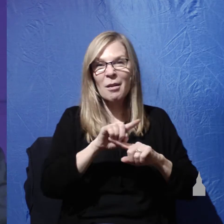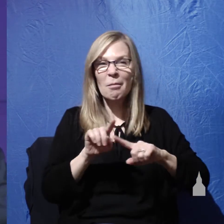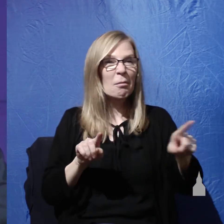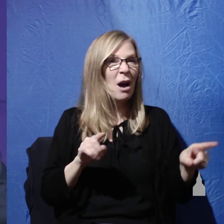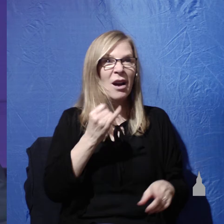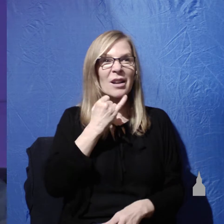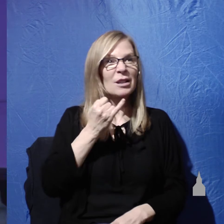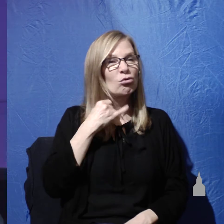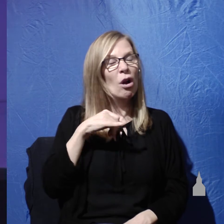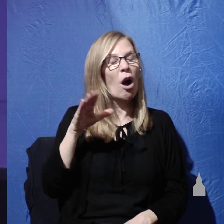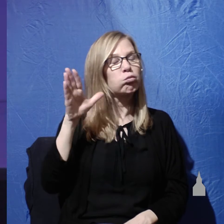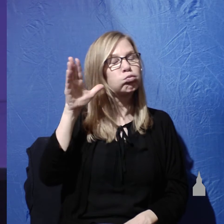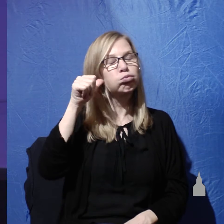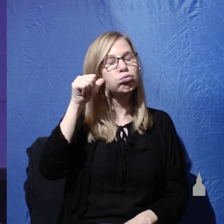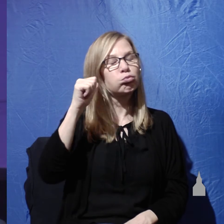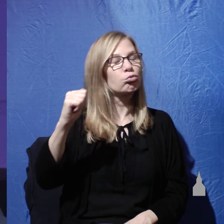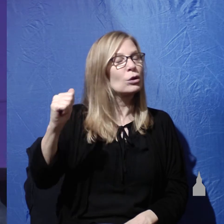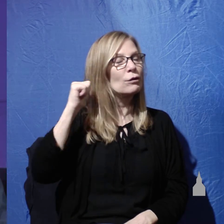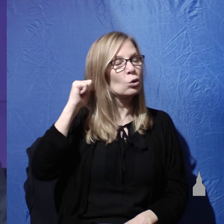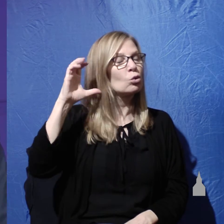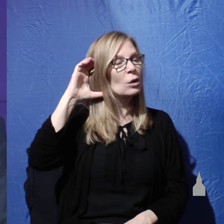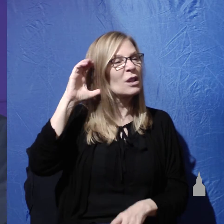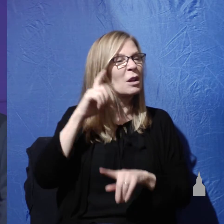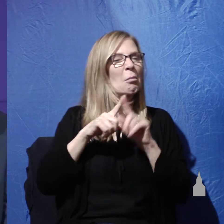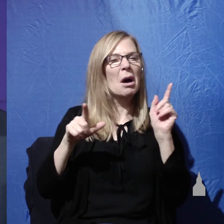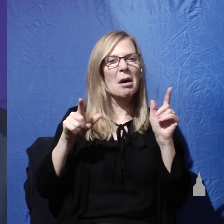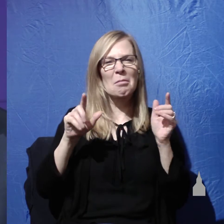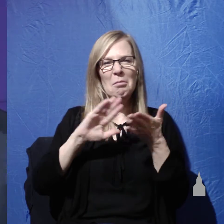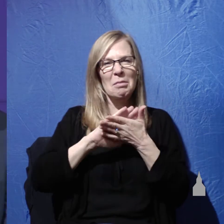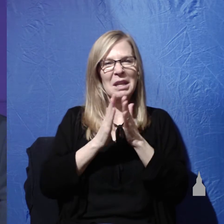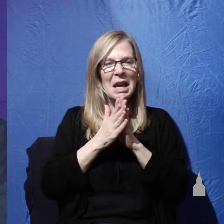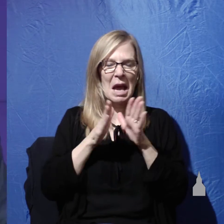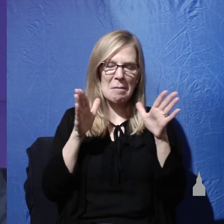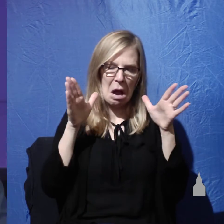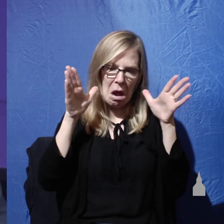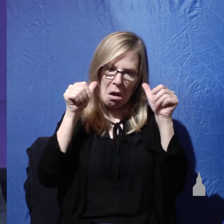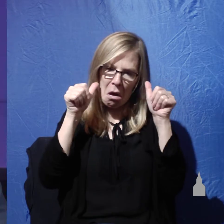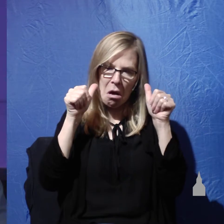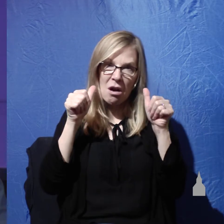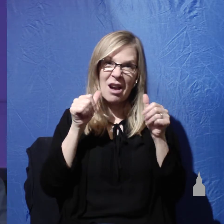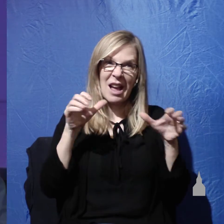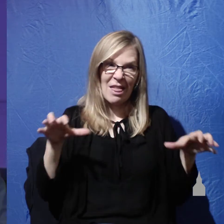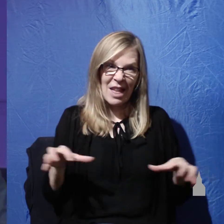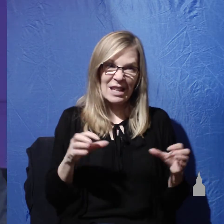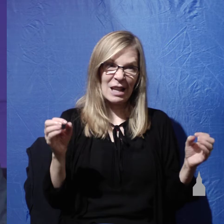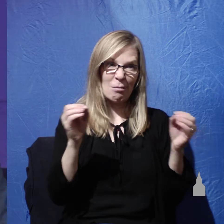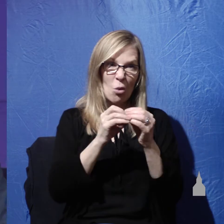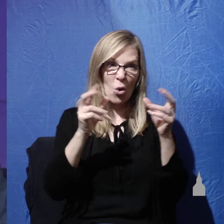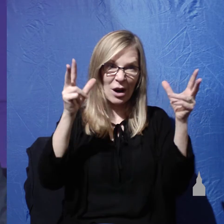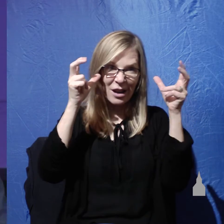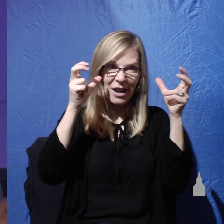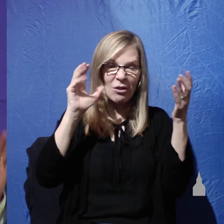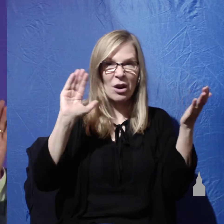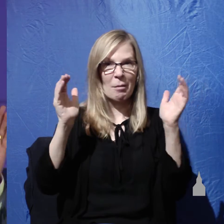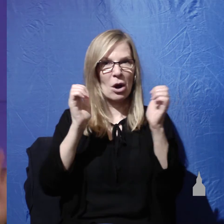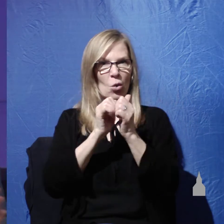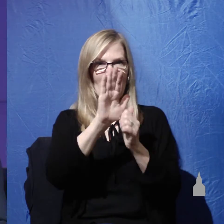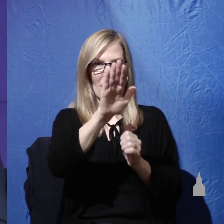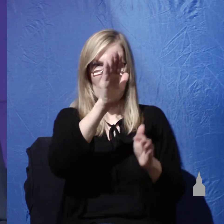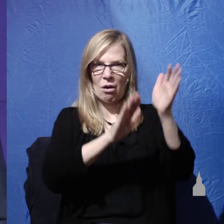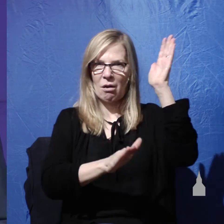to me or incline their ear, but stiffened their neck. And they did more evil than their fathers." And